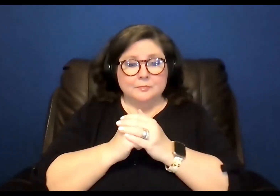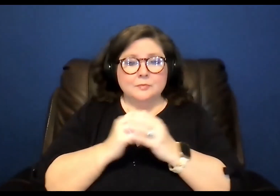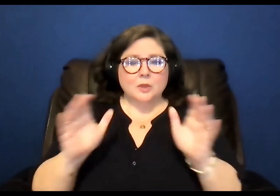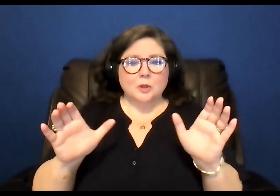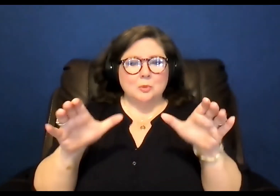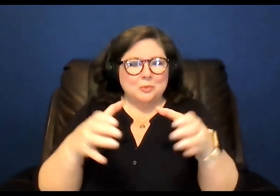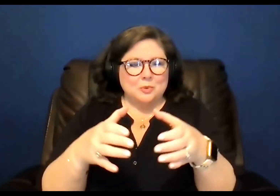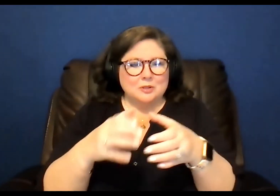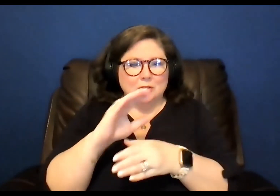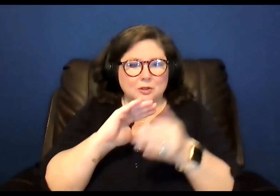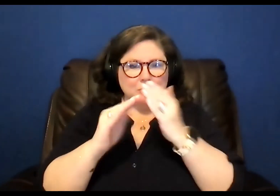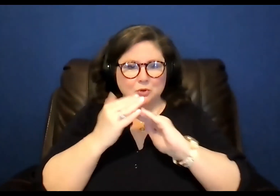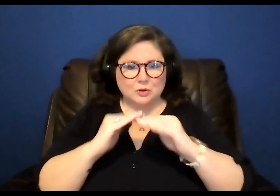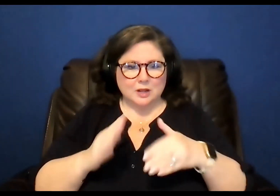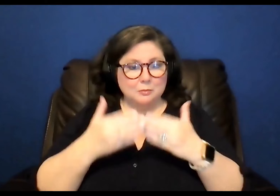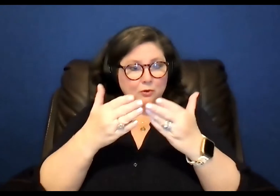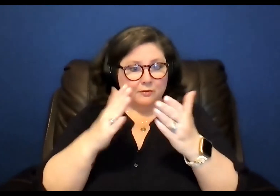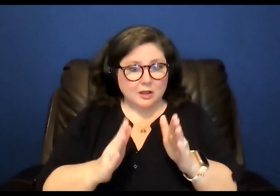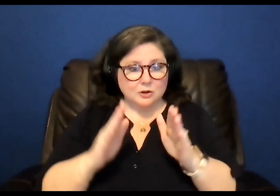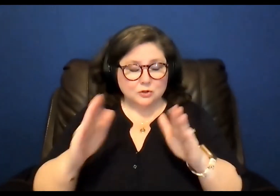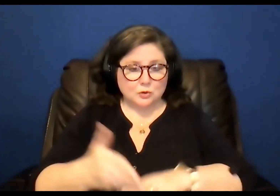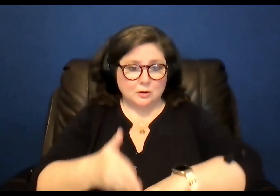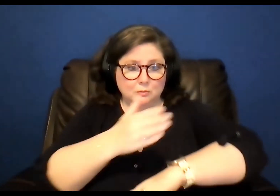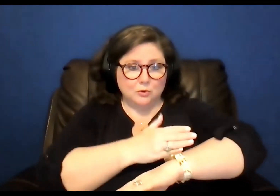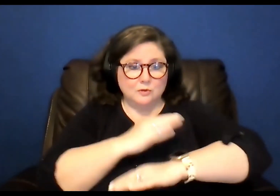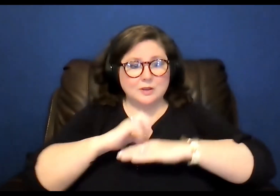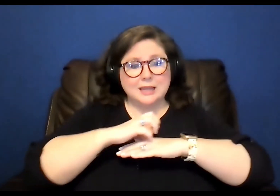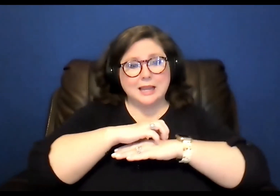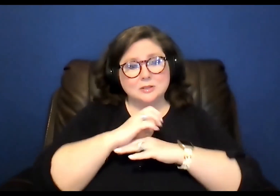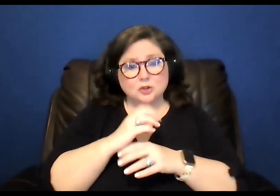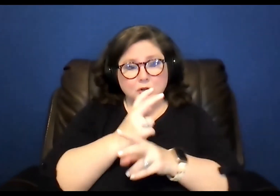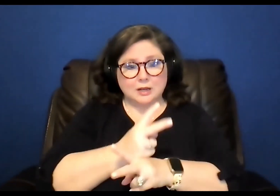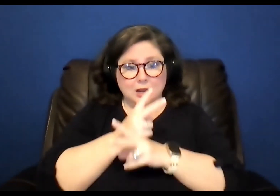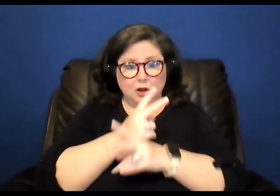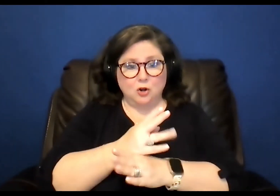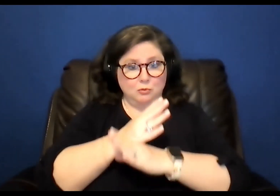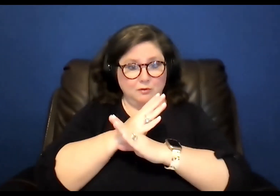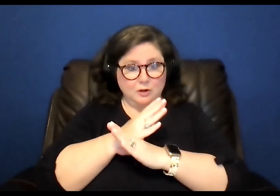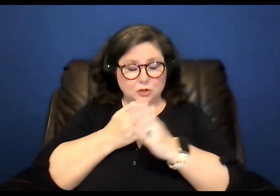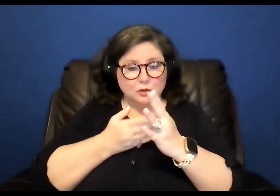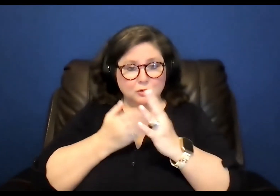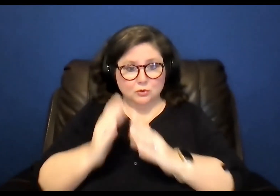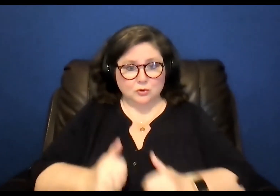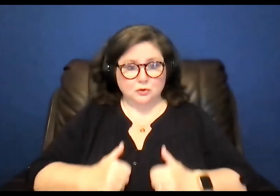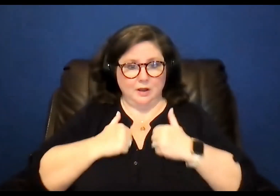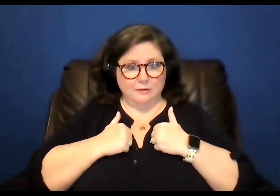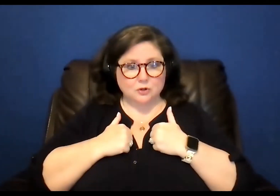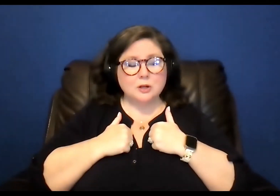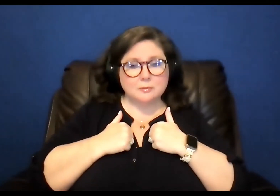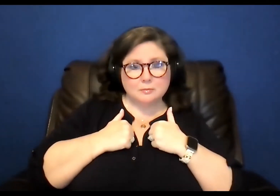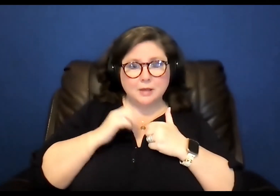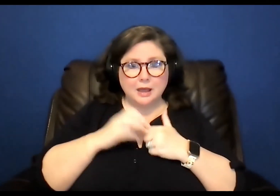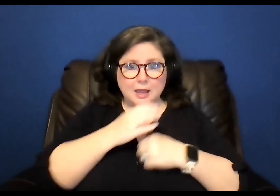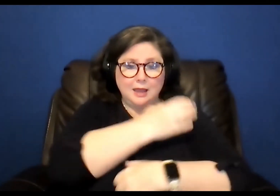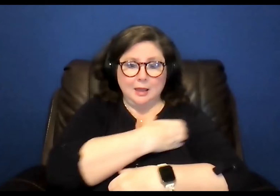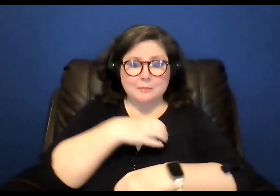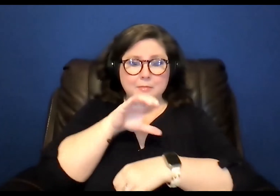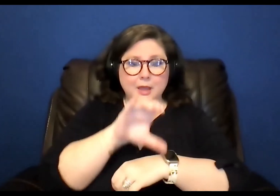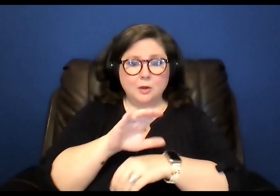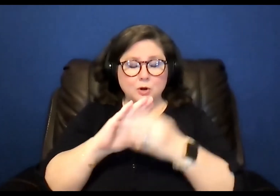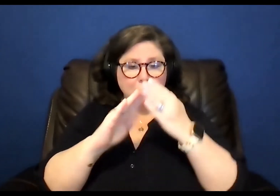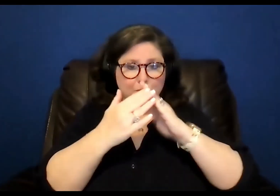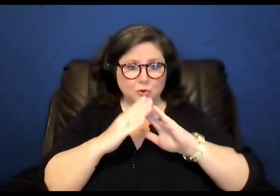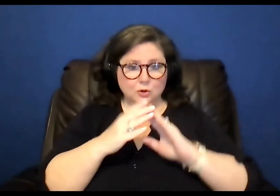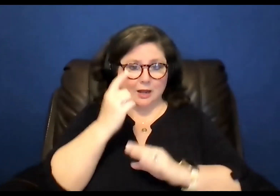and providers in order to improve cancer care from prevention through survivorship, by empowering the community to identify their needs